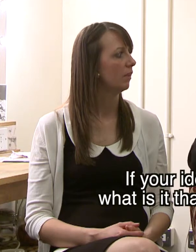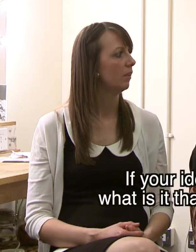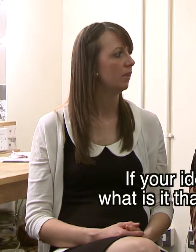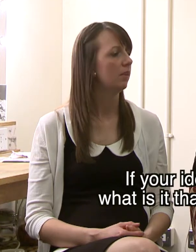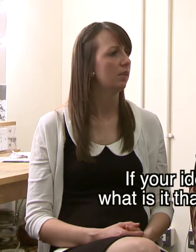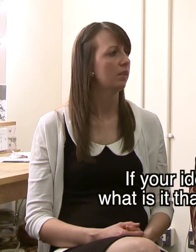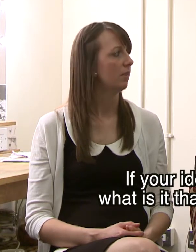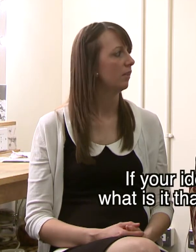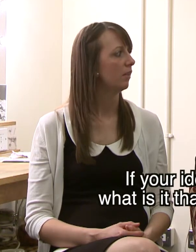film,